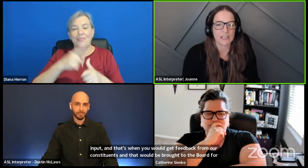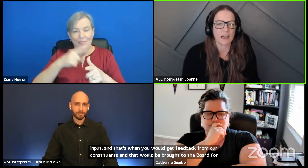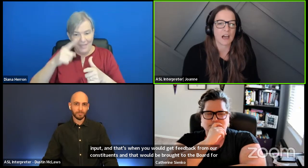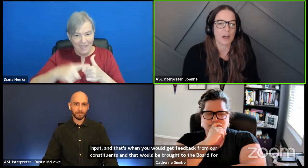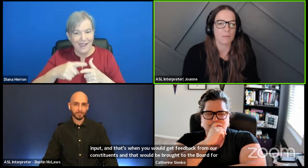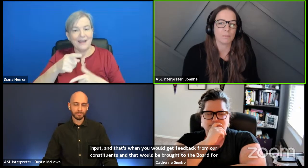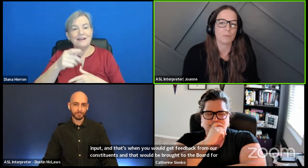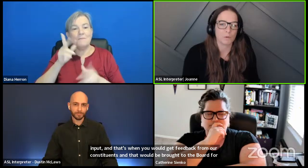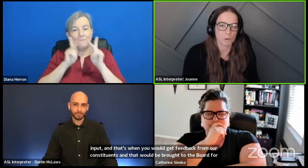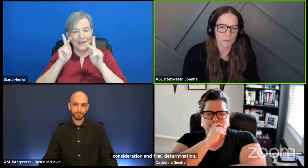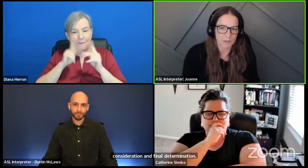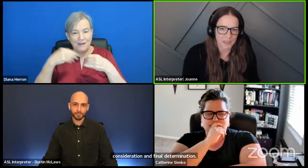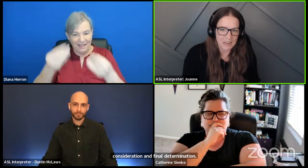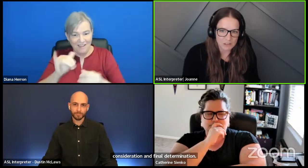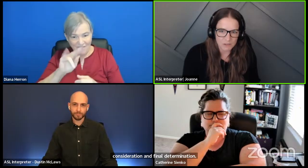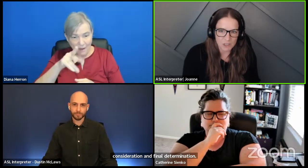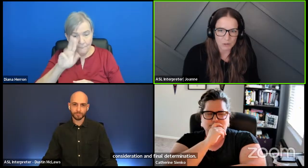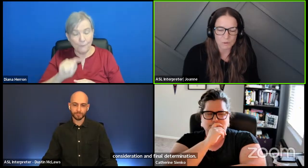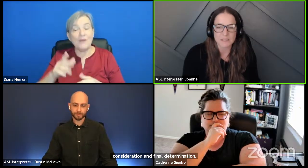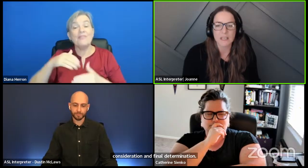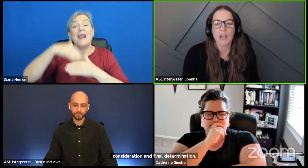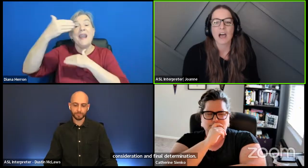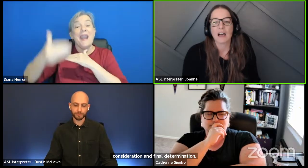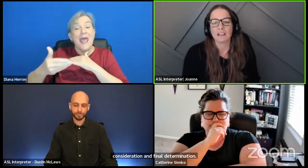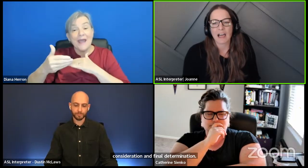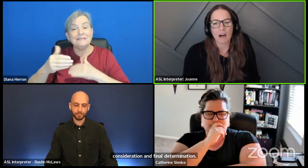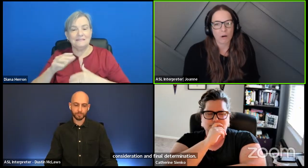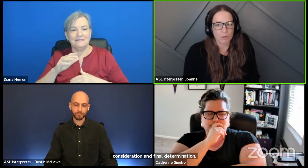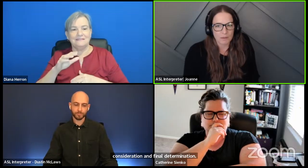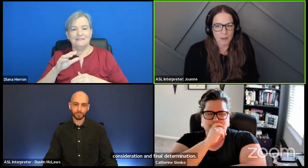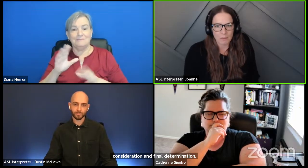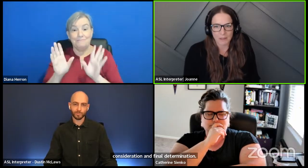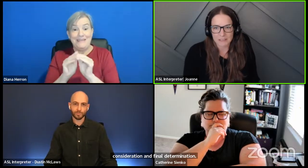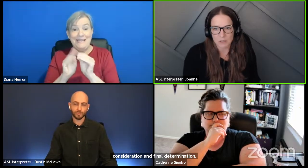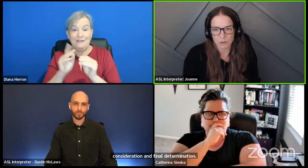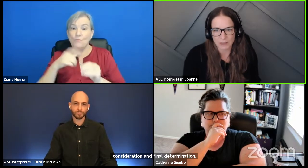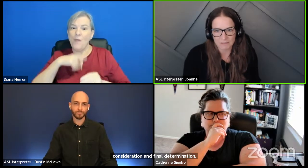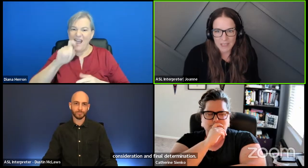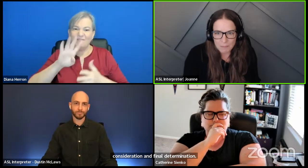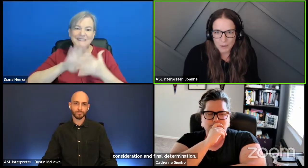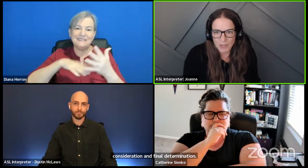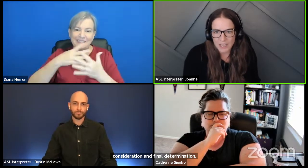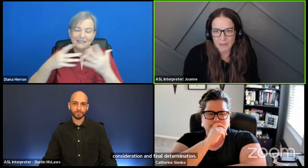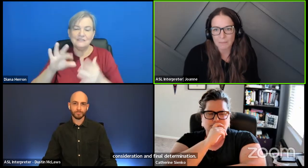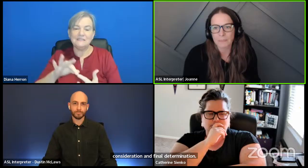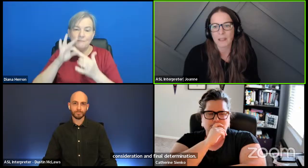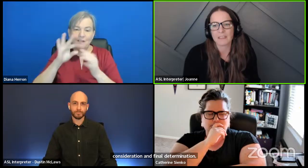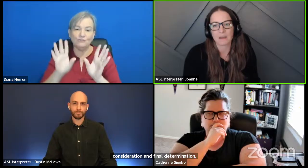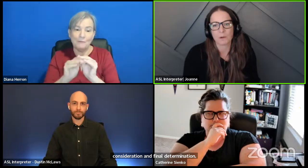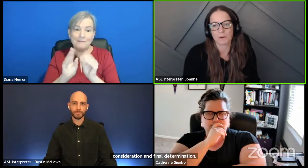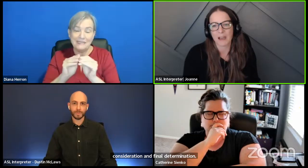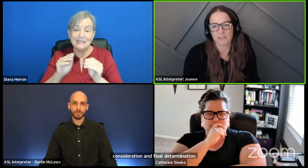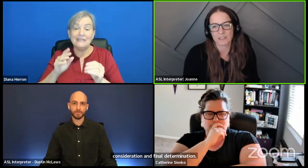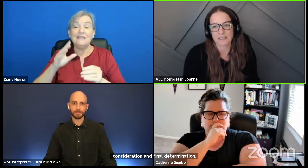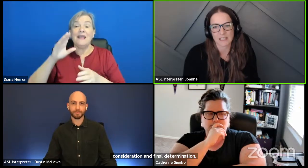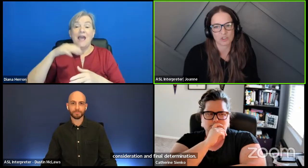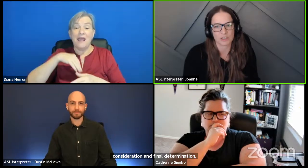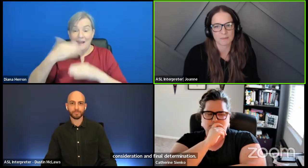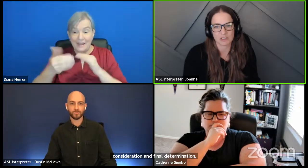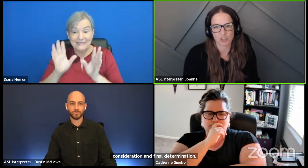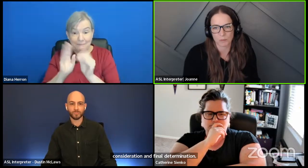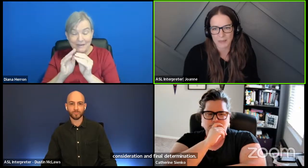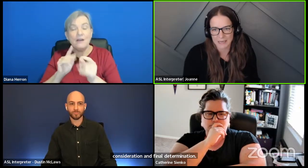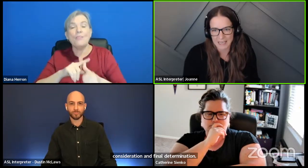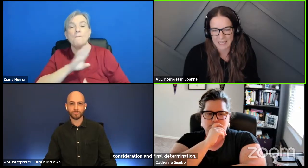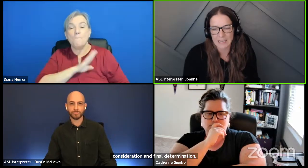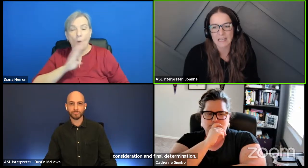evening. We move forward with the interviews, allow the public to give input, and then we would have to schedule